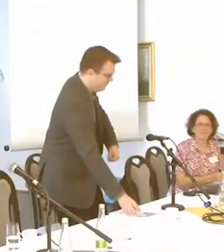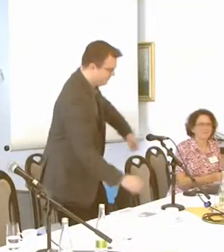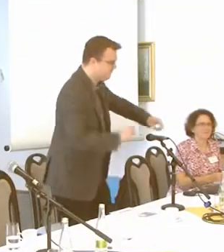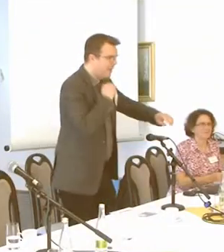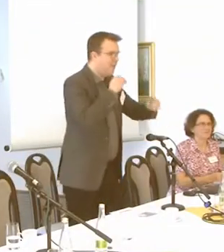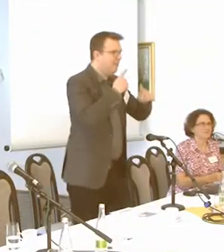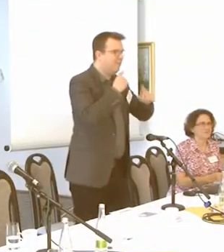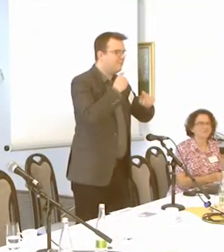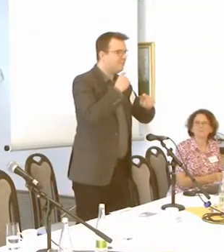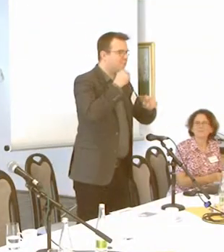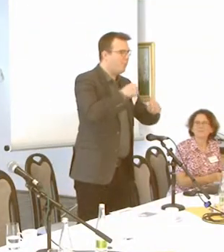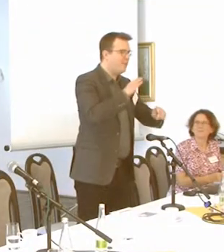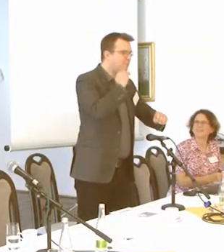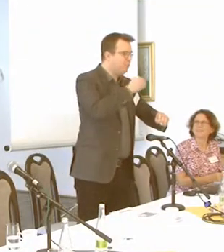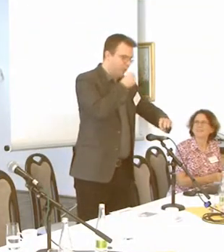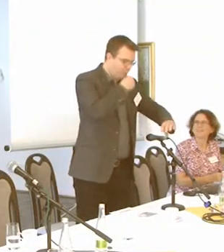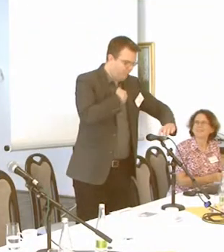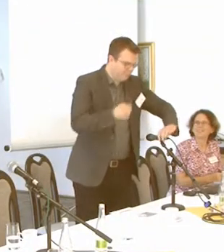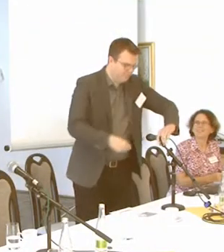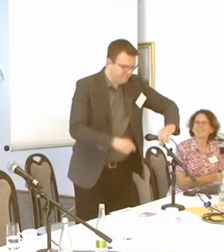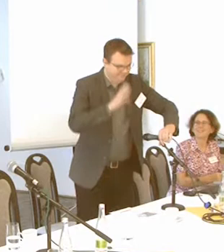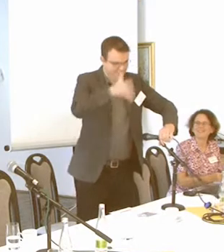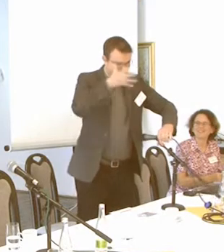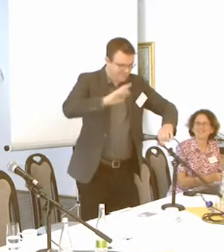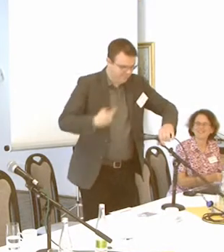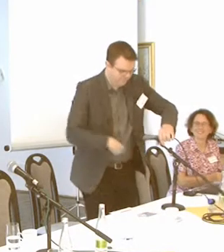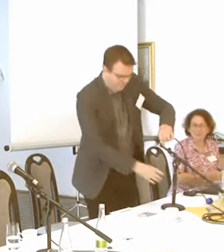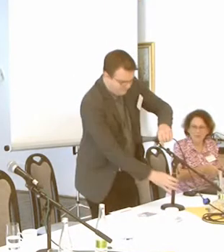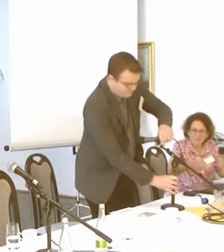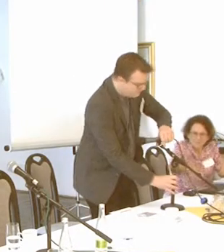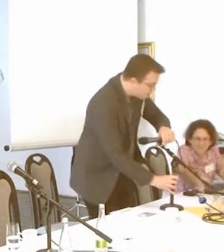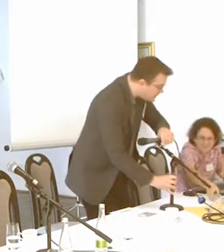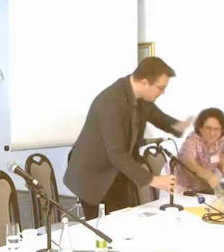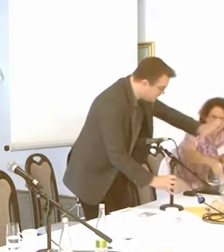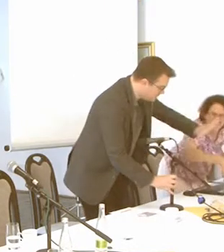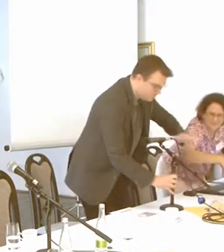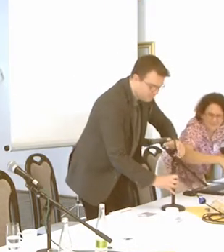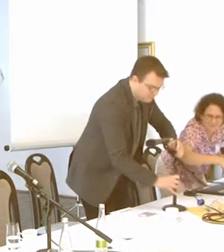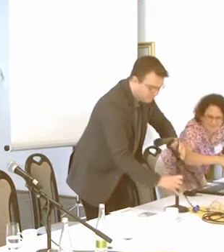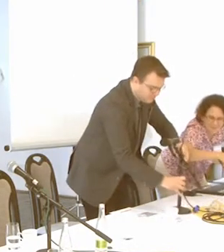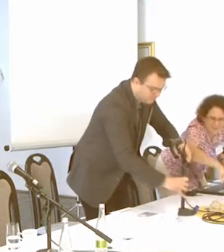I just moved the microphone because I don't need it. So, oh, sorry.